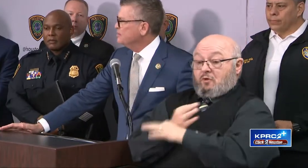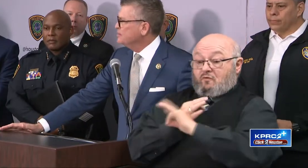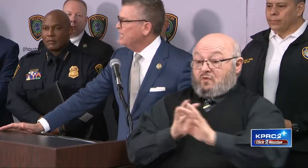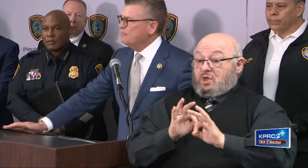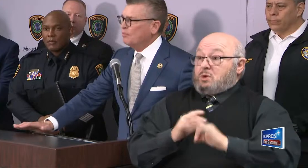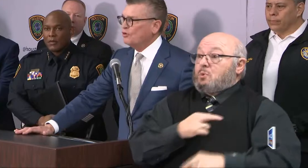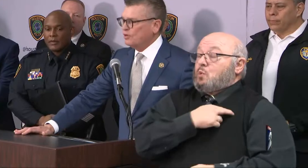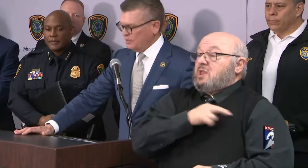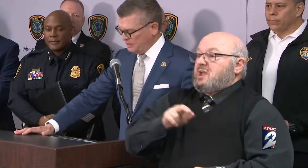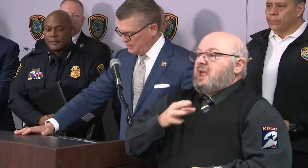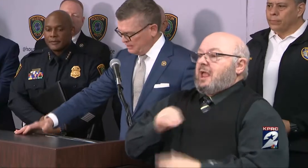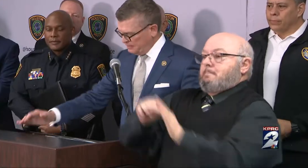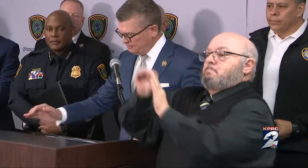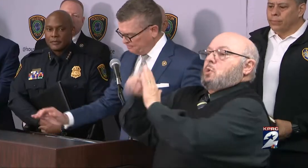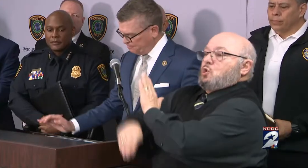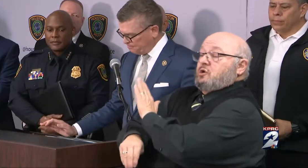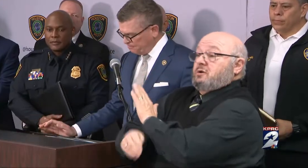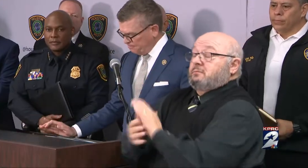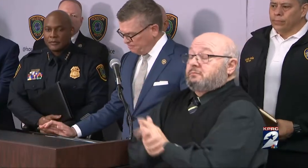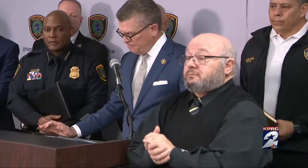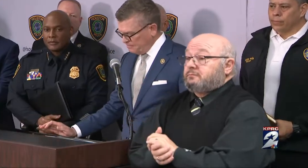religion and murder.